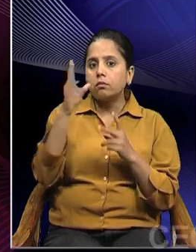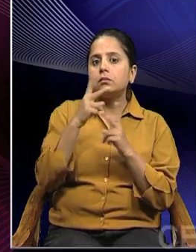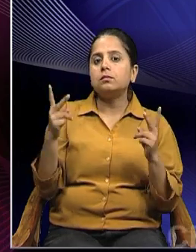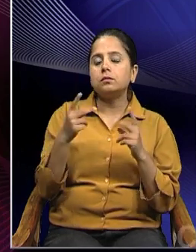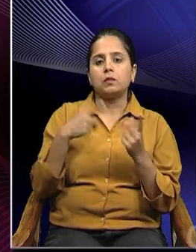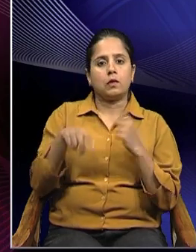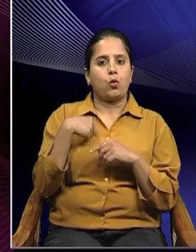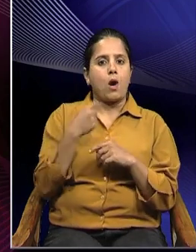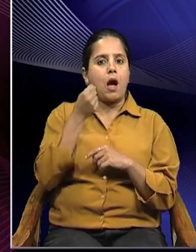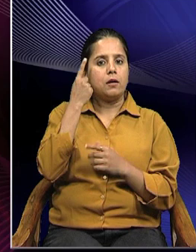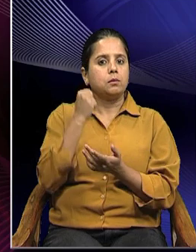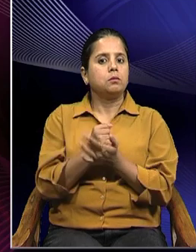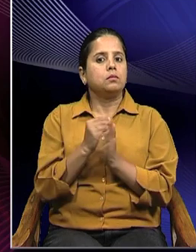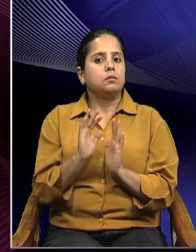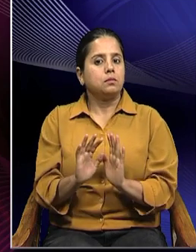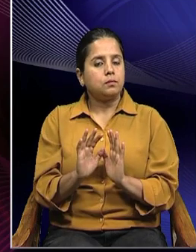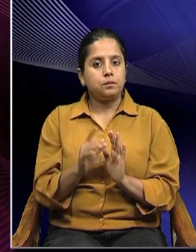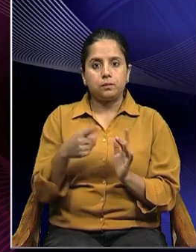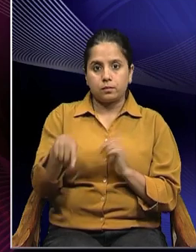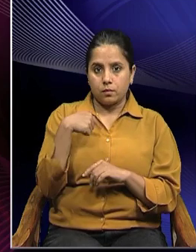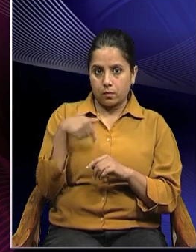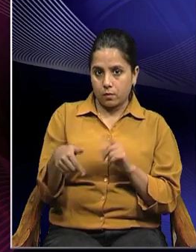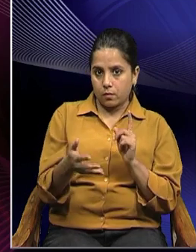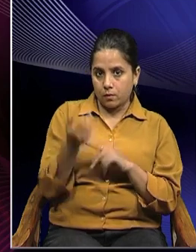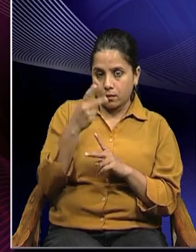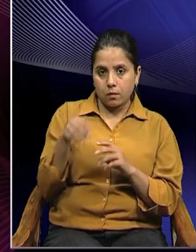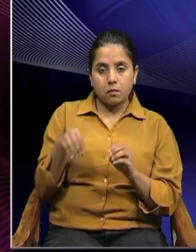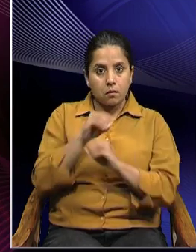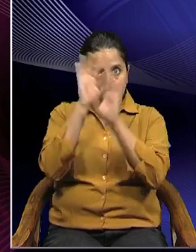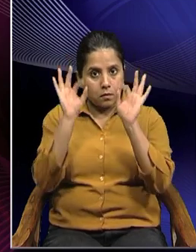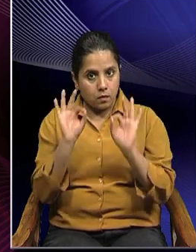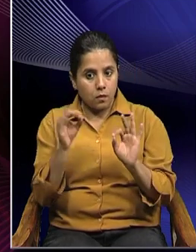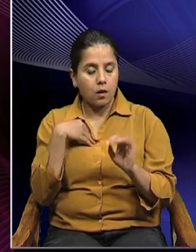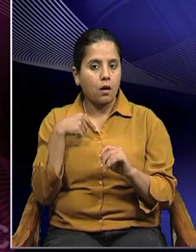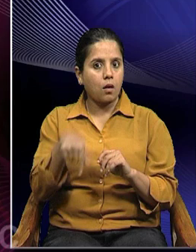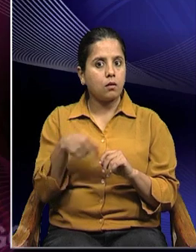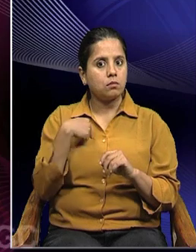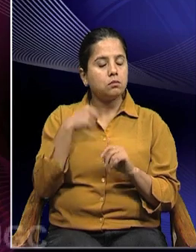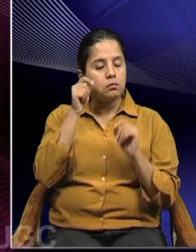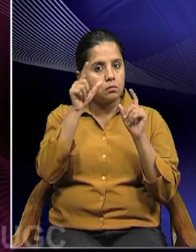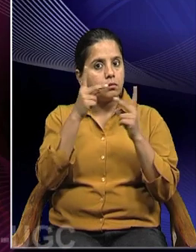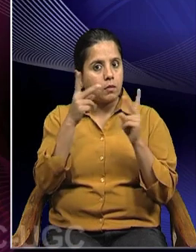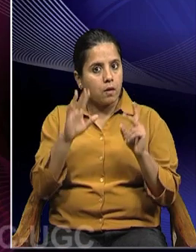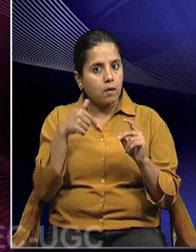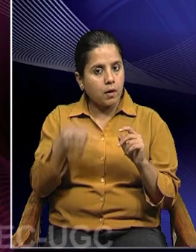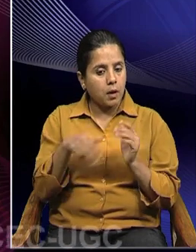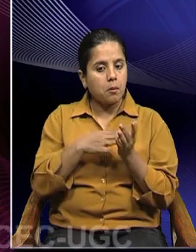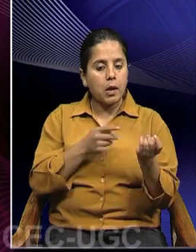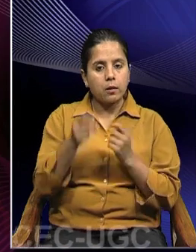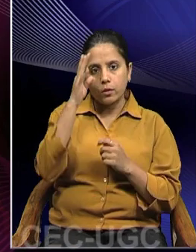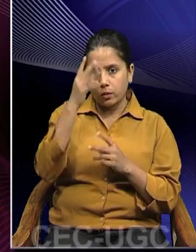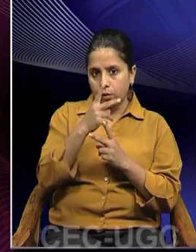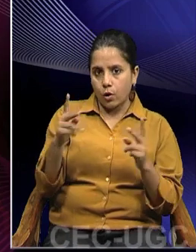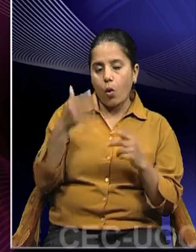we have to understand that whether we are getting enlightened or we are awakening ourselves in the field of management theories